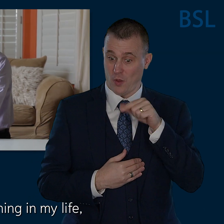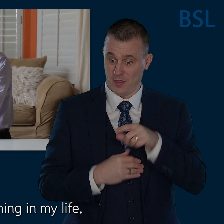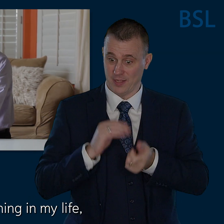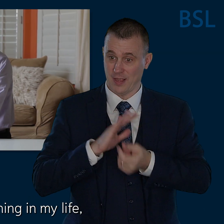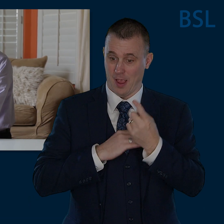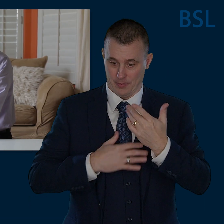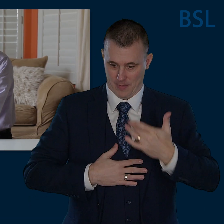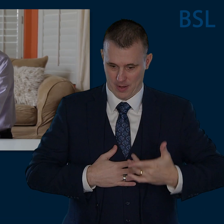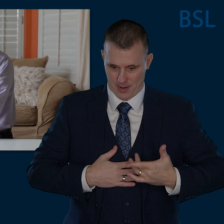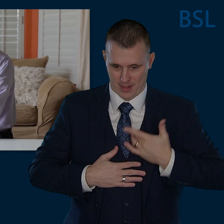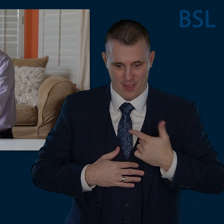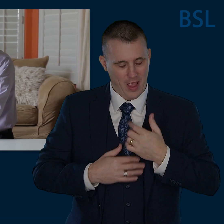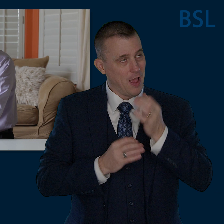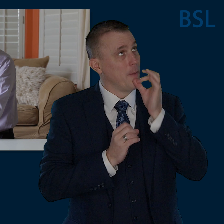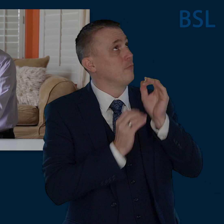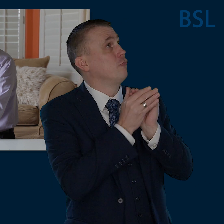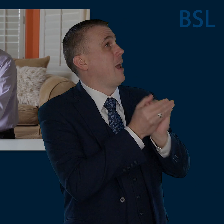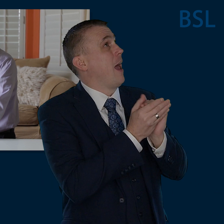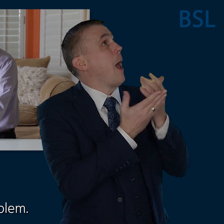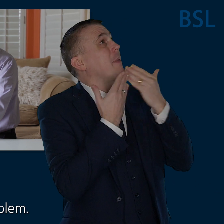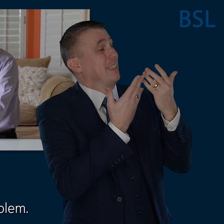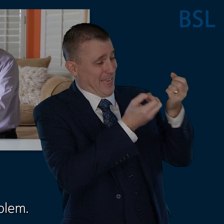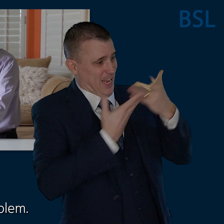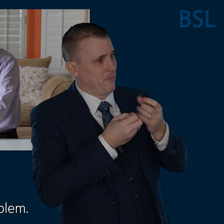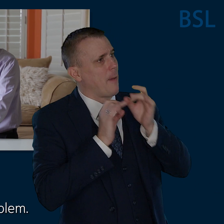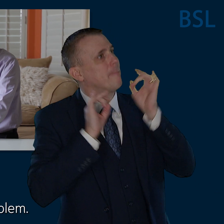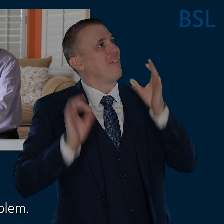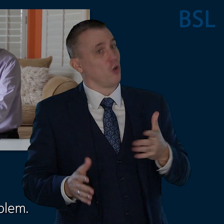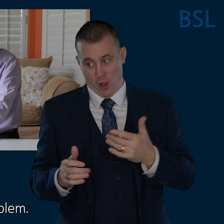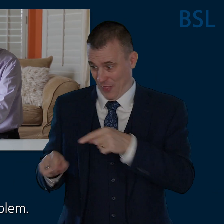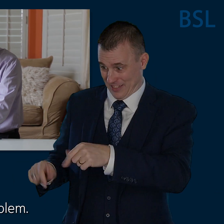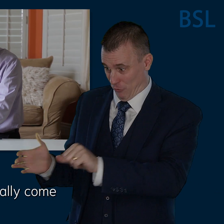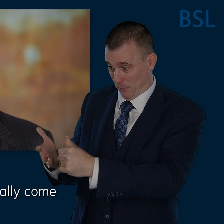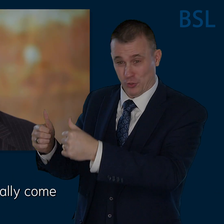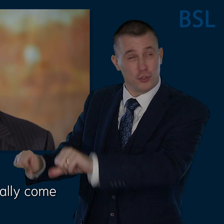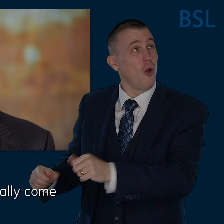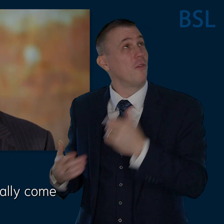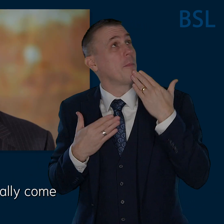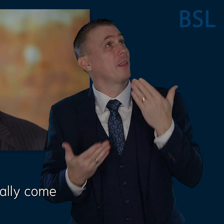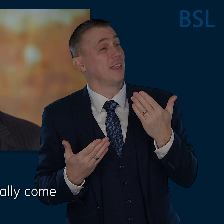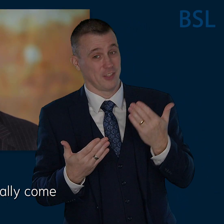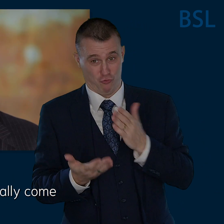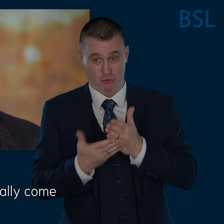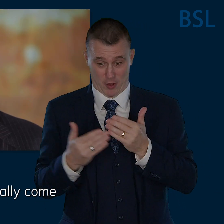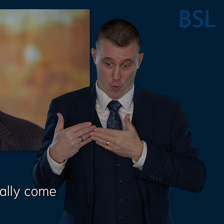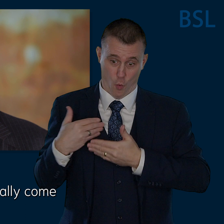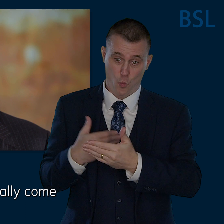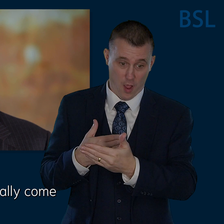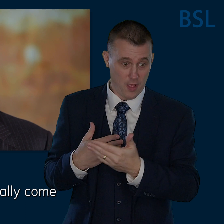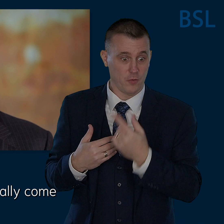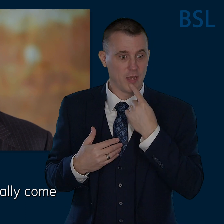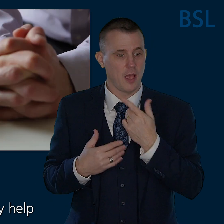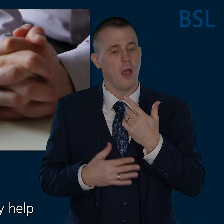happening in my life, my prayer was, give me a miracle, you know, solve this problem. And it took a while to finally come to